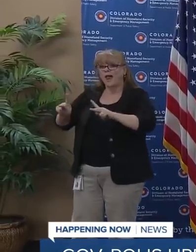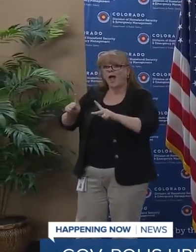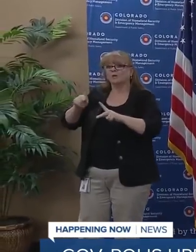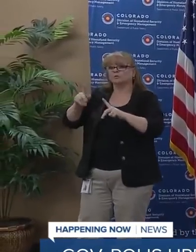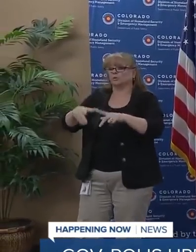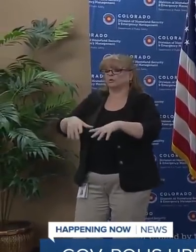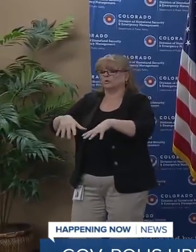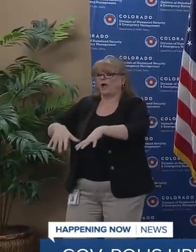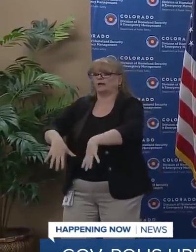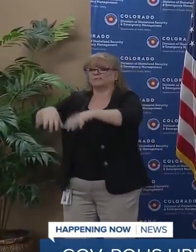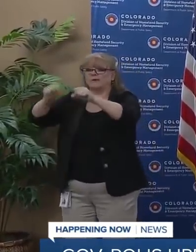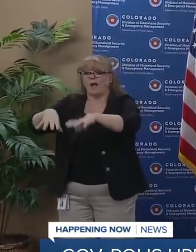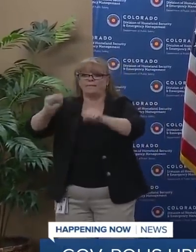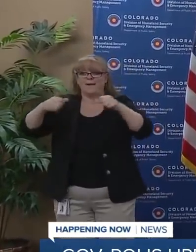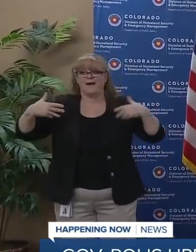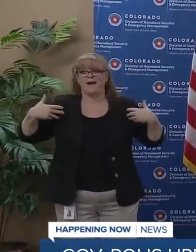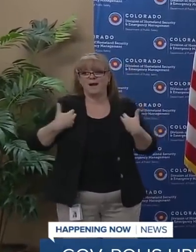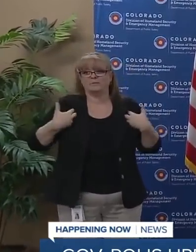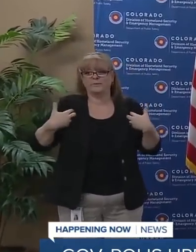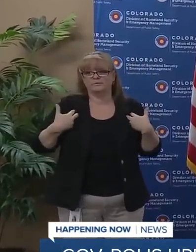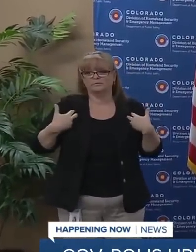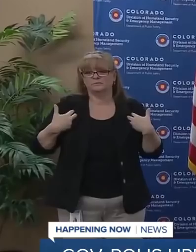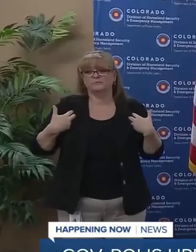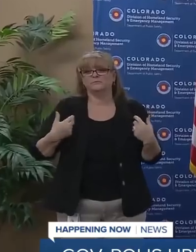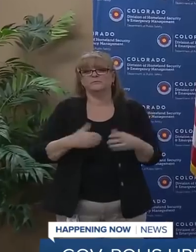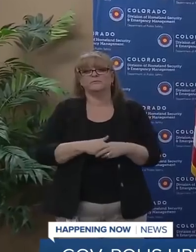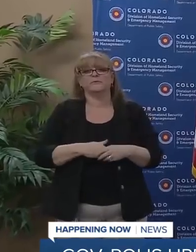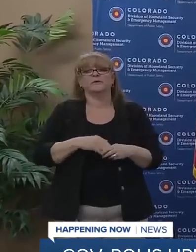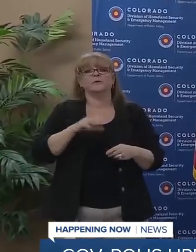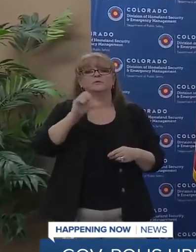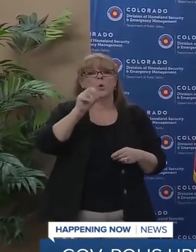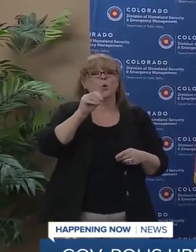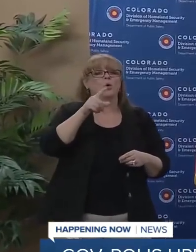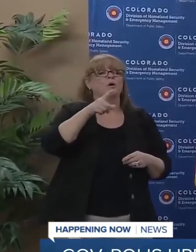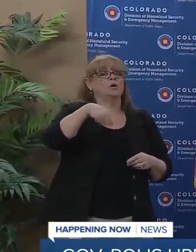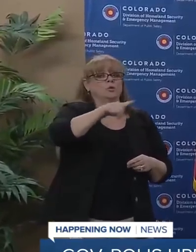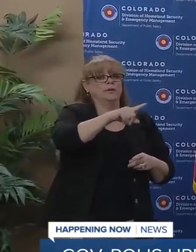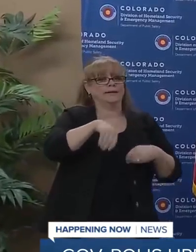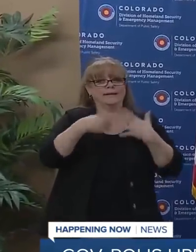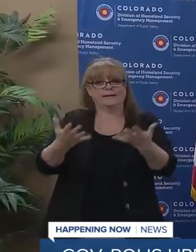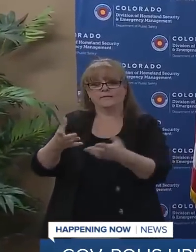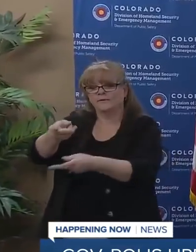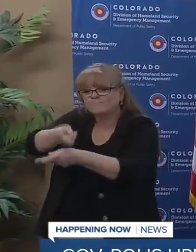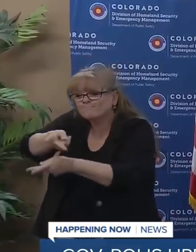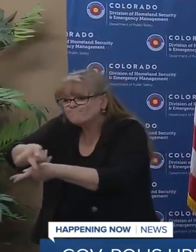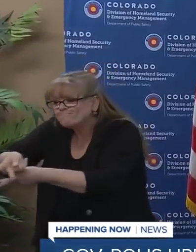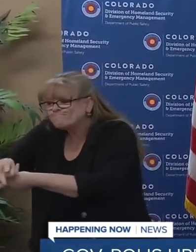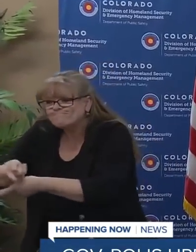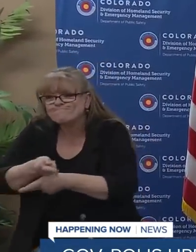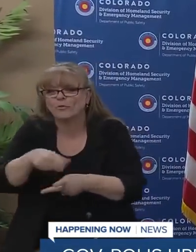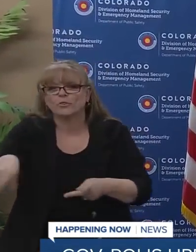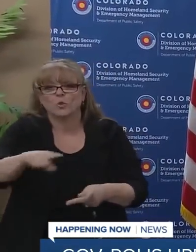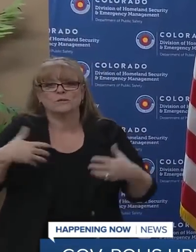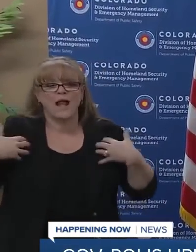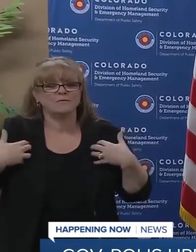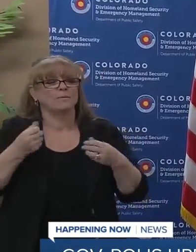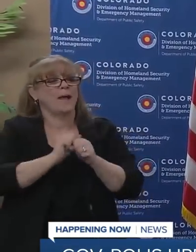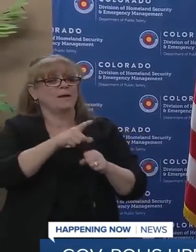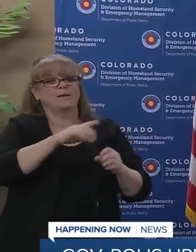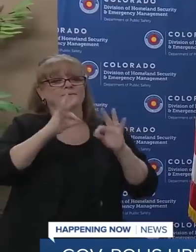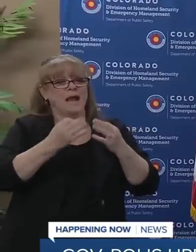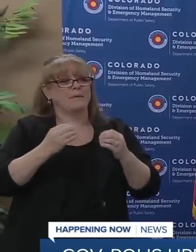waiting for someone to give them a chance for a happy life. It's really a win-win for people and pets. In-home visitation for fostering